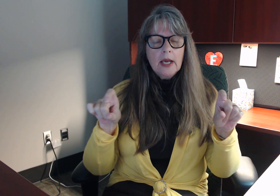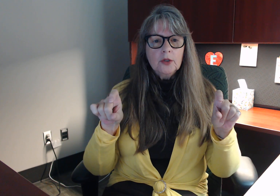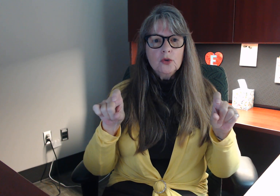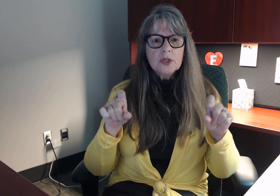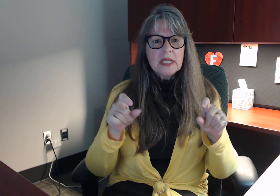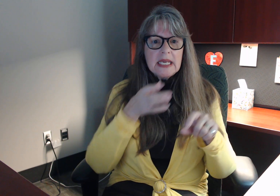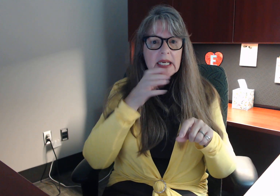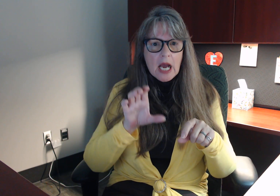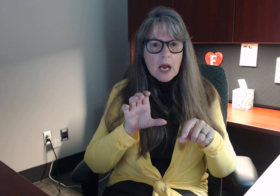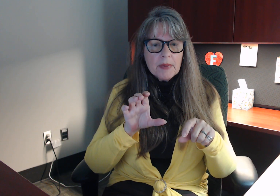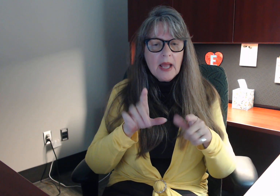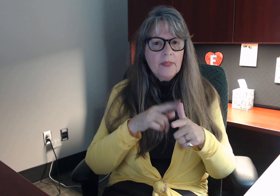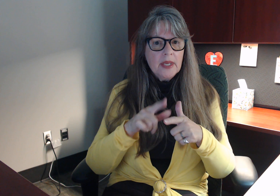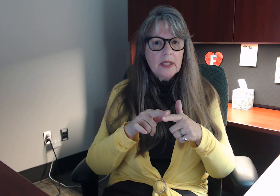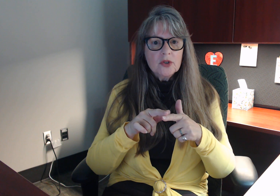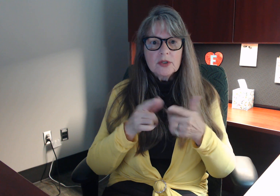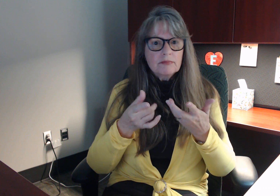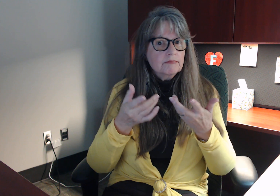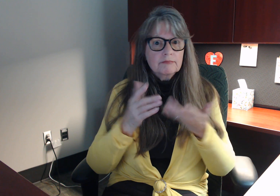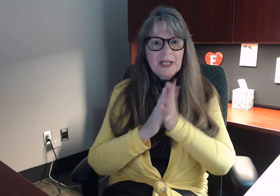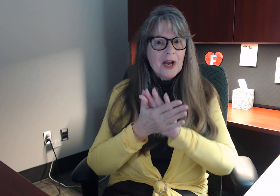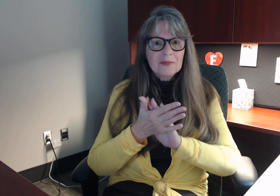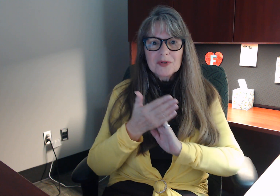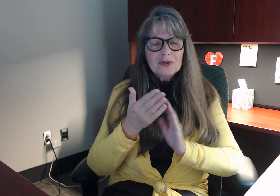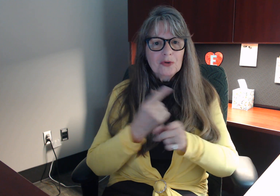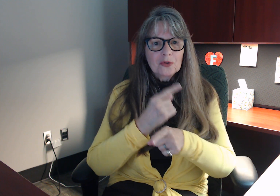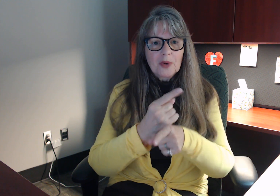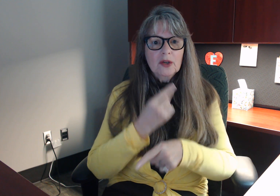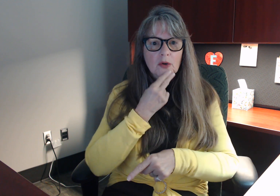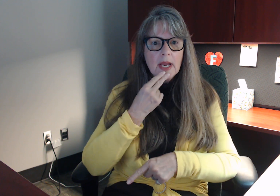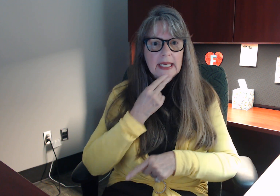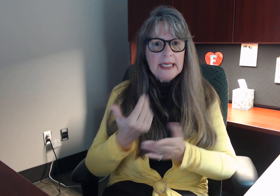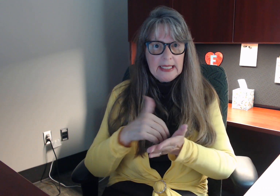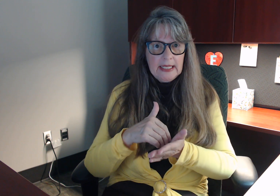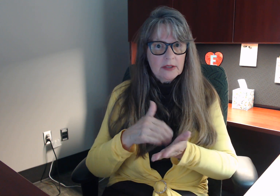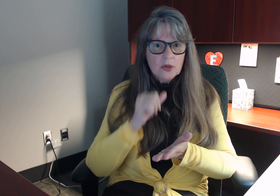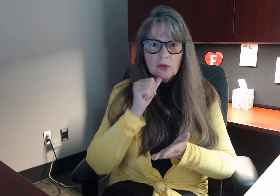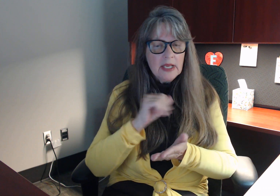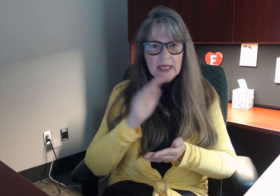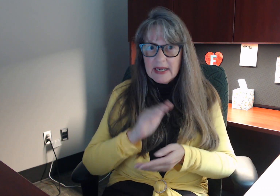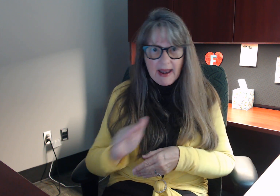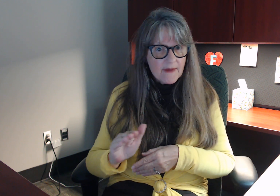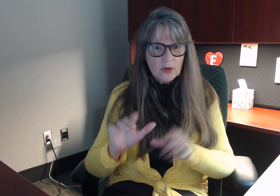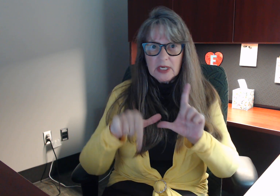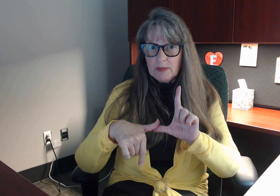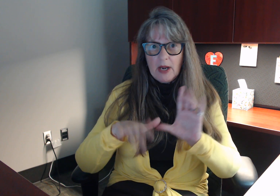you just heat it up and then it just becomes your regular honey again. So it never expires,